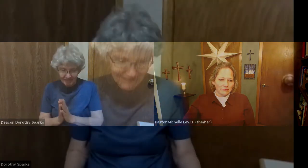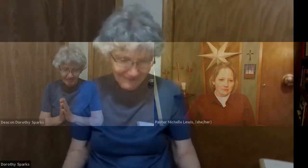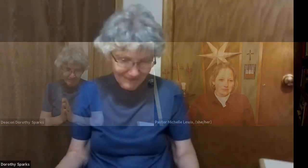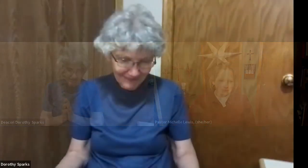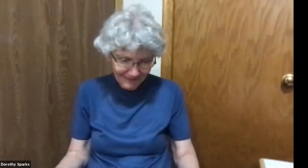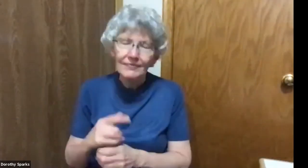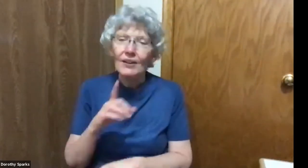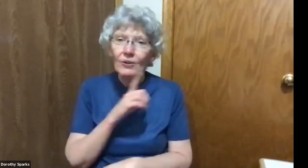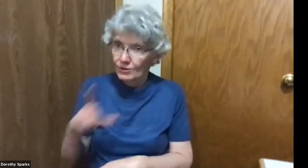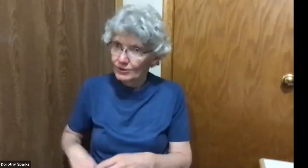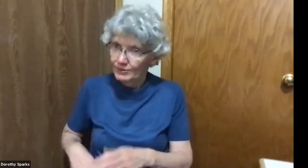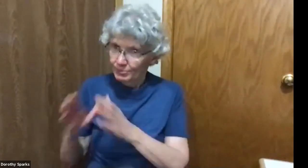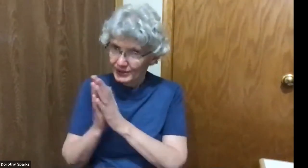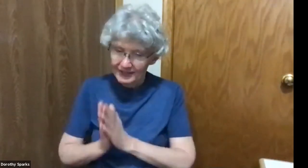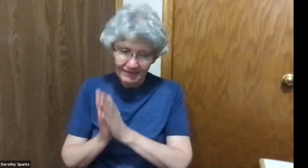Amen.